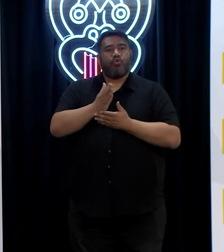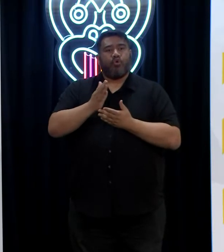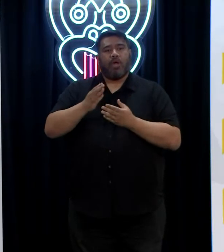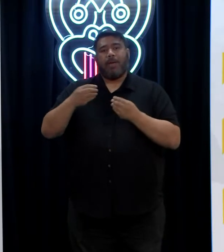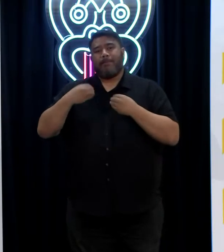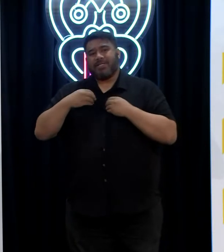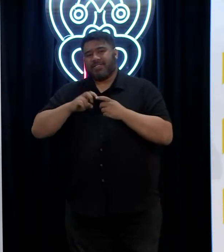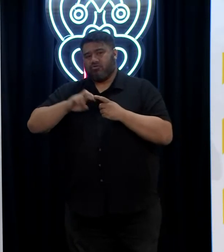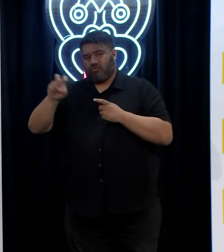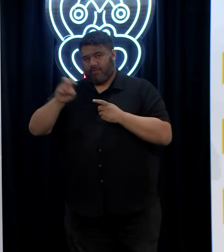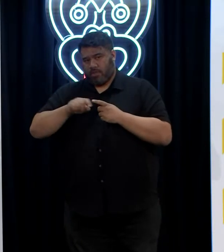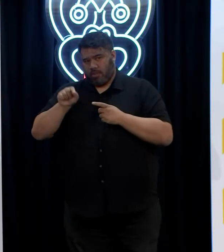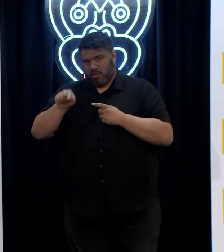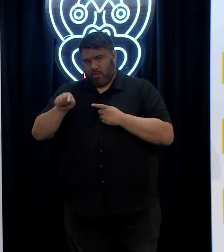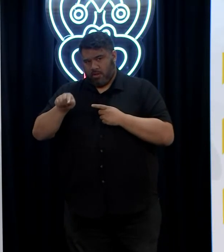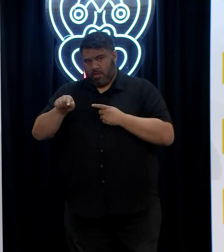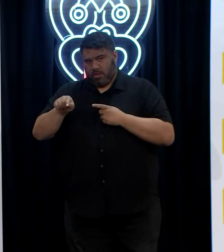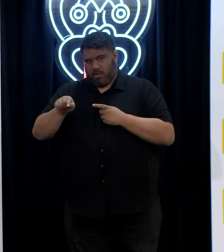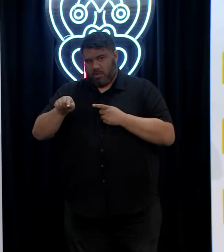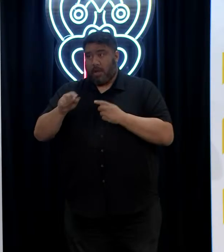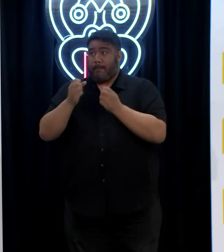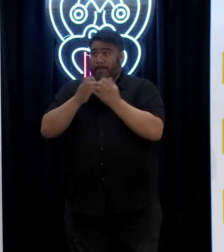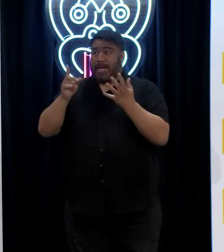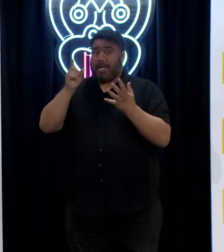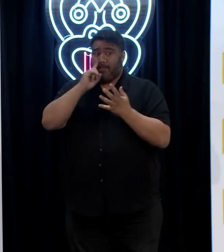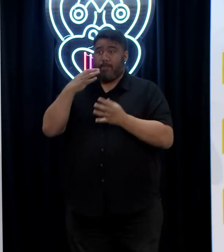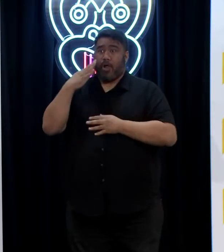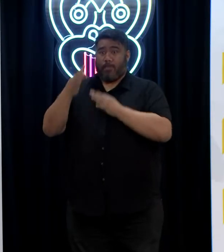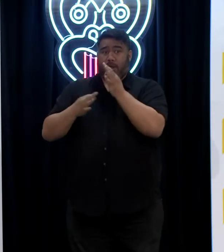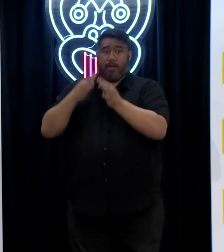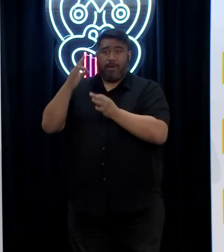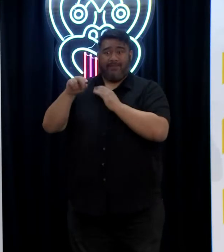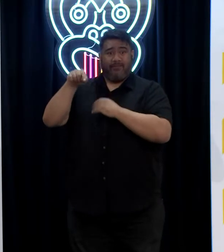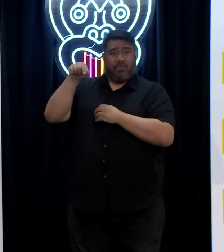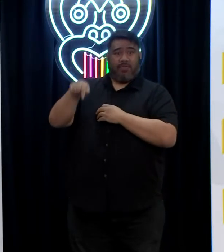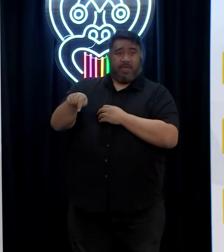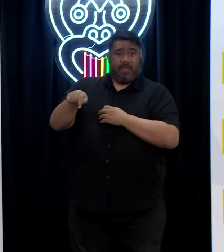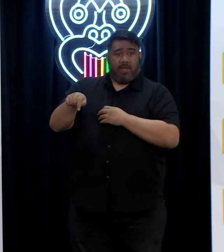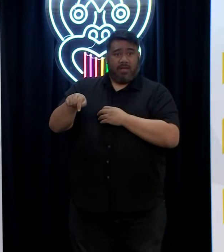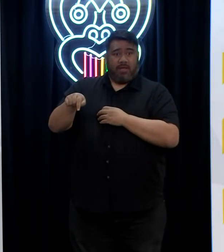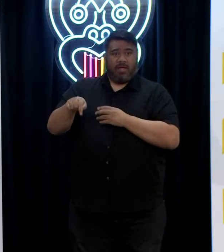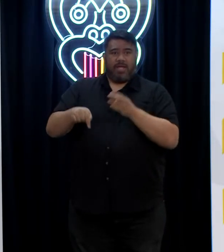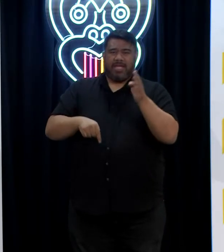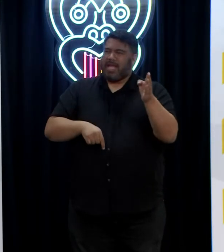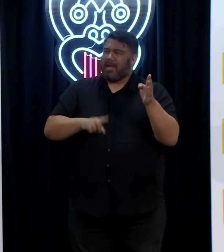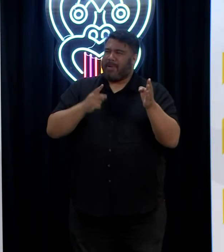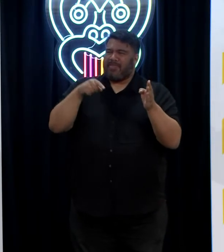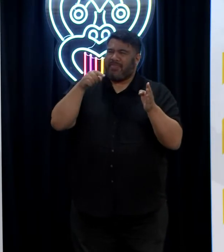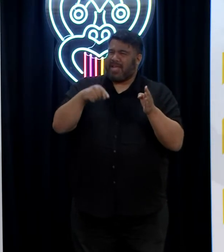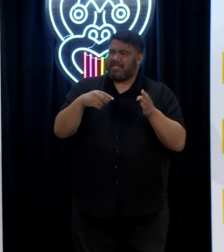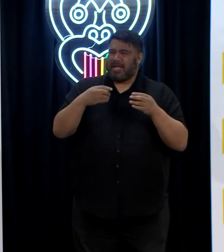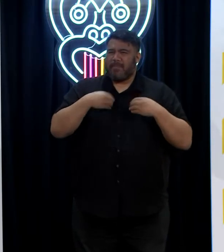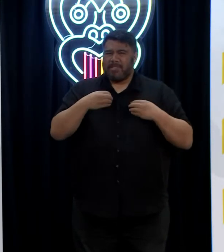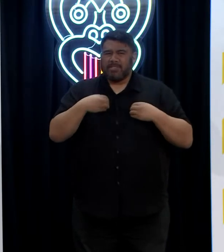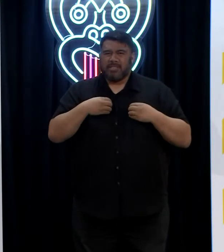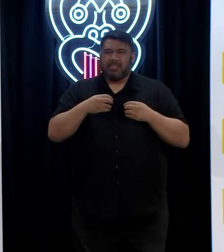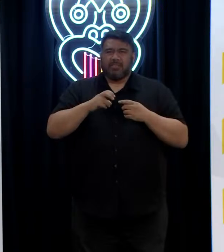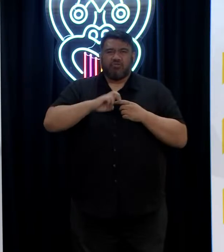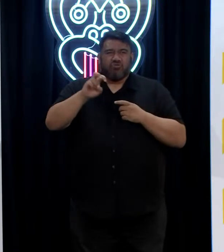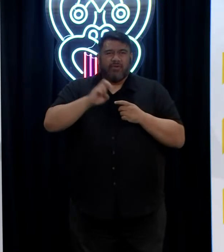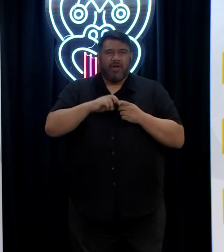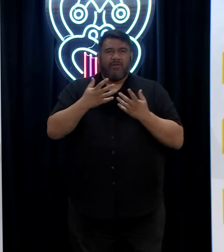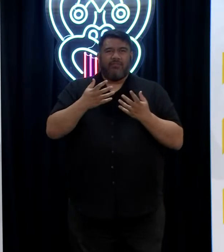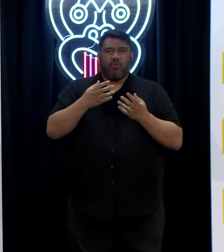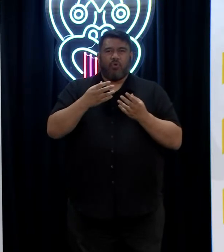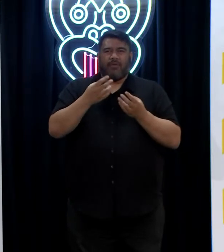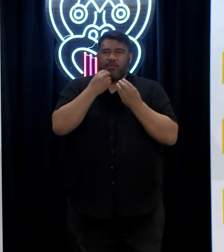exemption, of which there are many, many people undertaking that. We discuss them every. I know, but it's like to get food across the border.